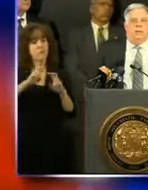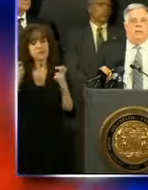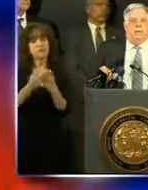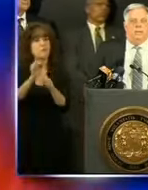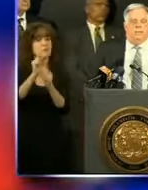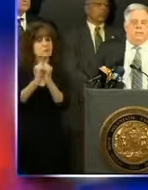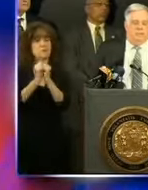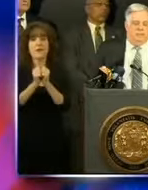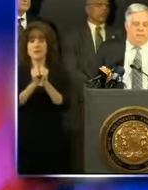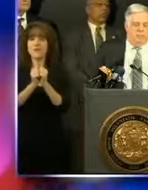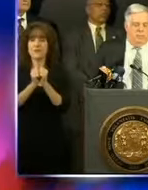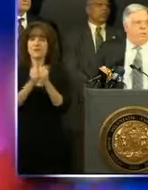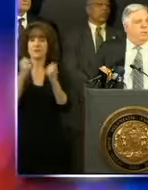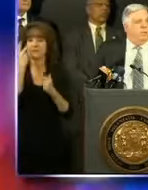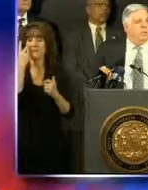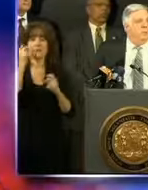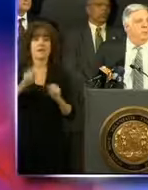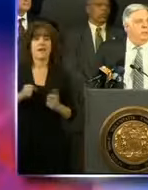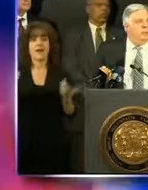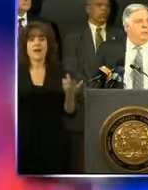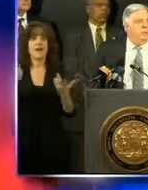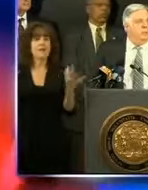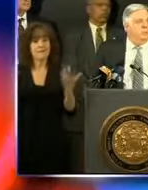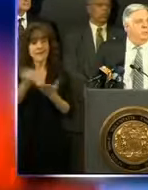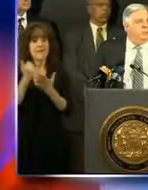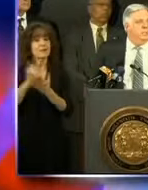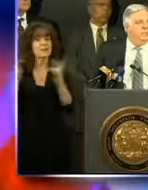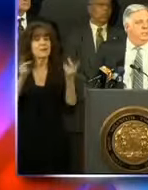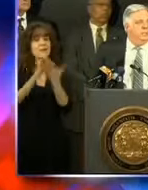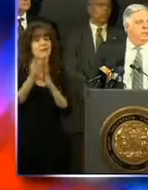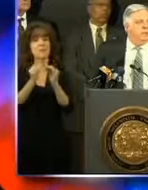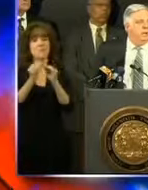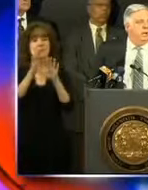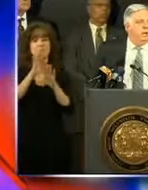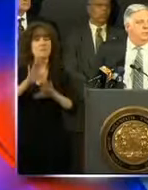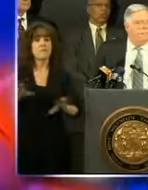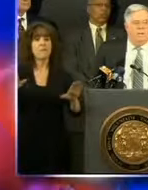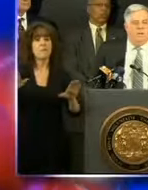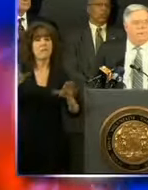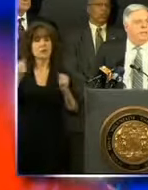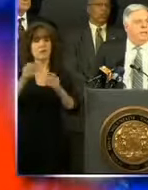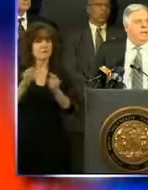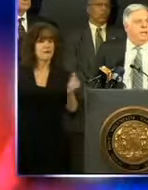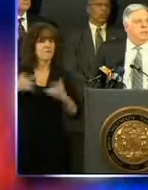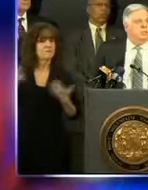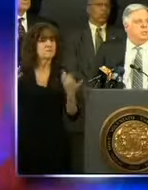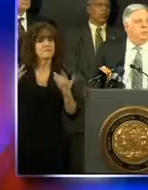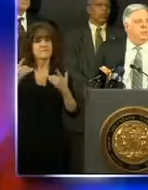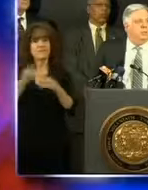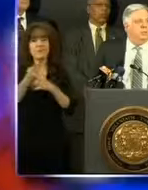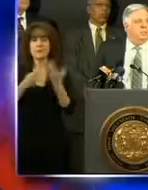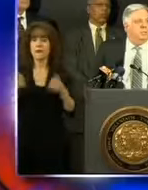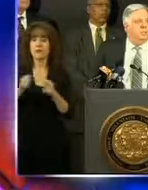work together to try to see if we can't bring calm to the community and find answers in the case of Freddie Gray, but that was